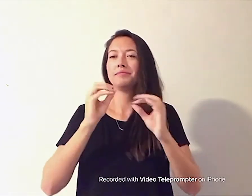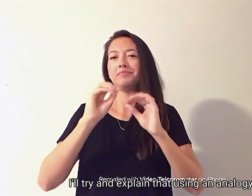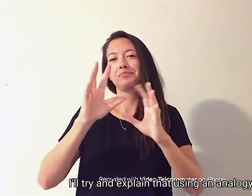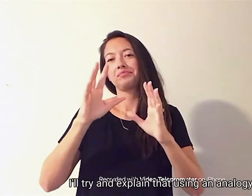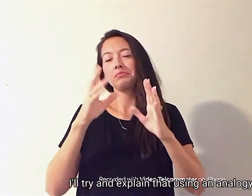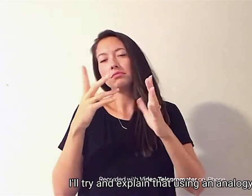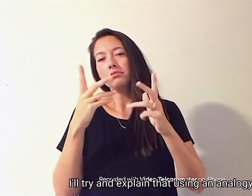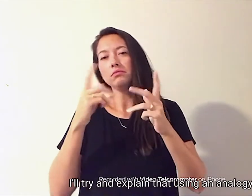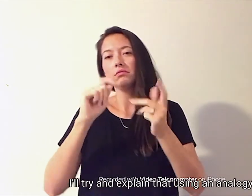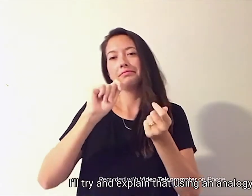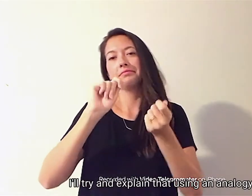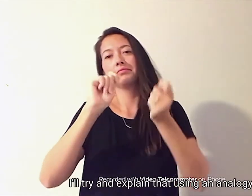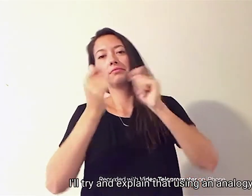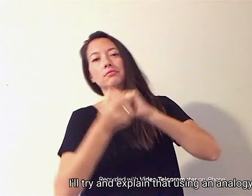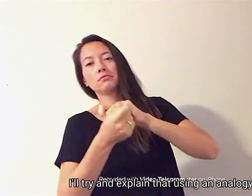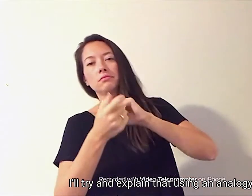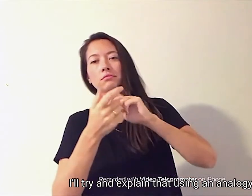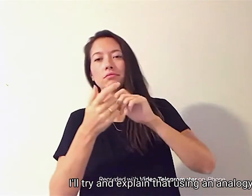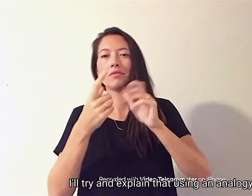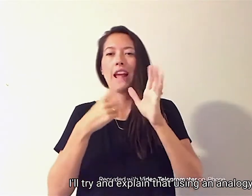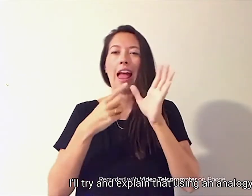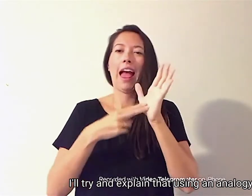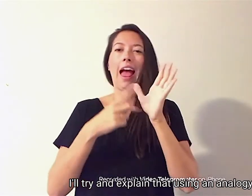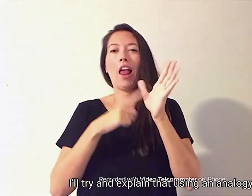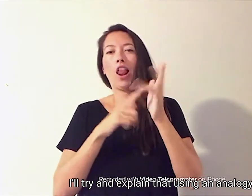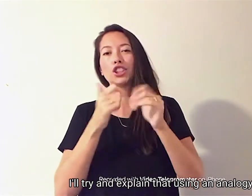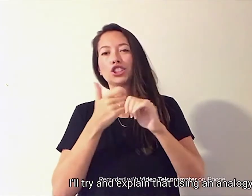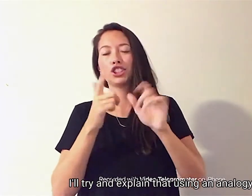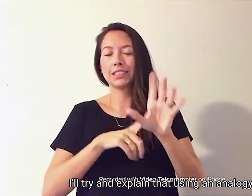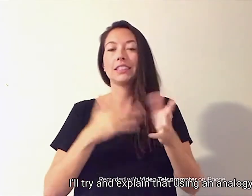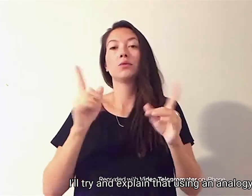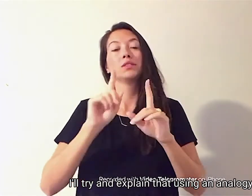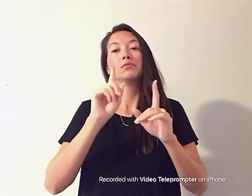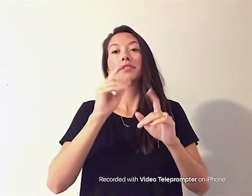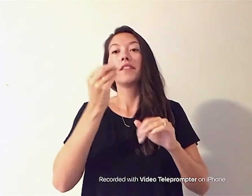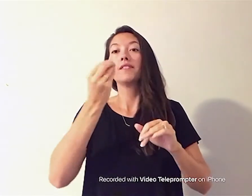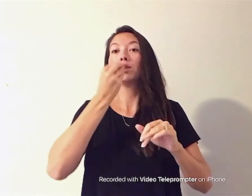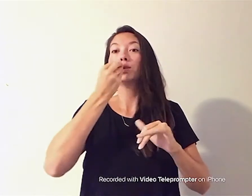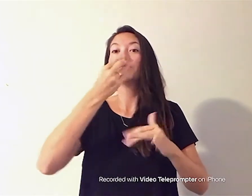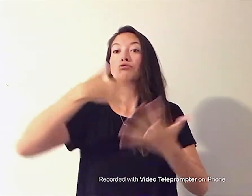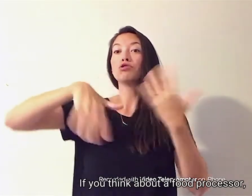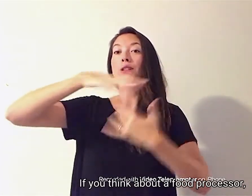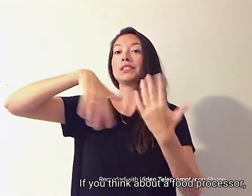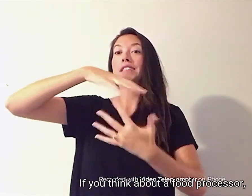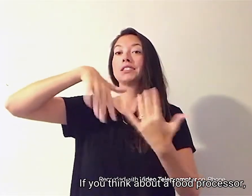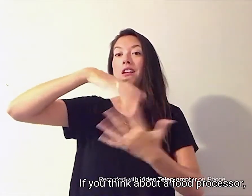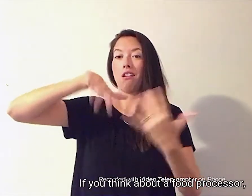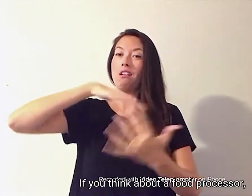I'll try and explain that using an analogy. If you think about a food